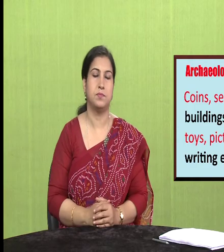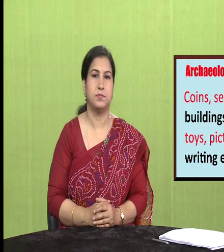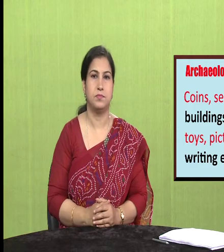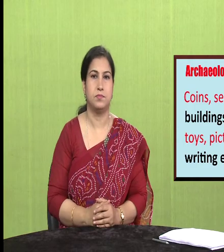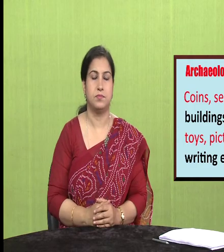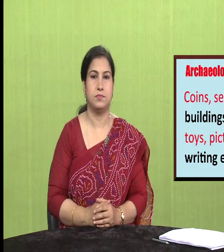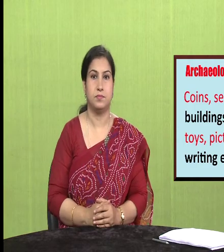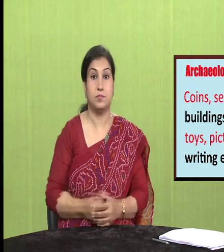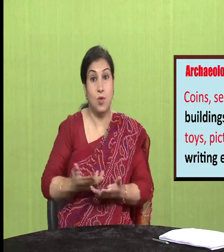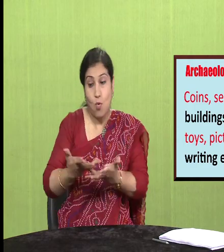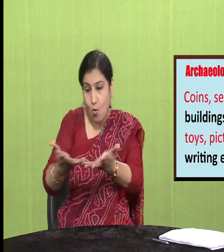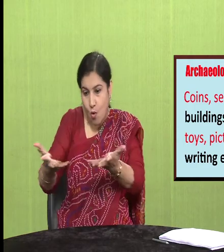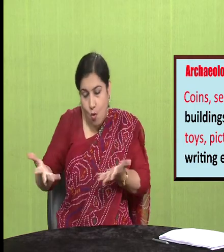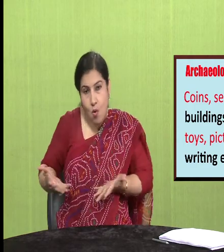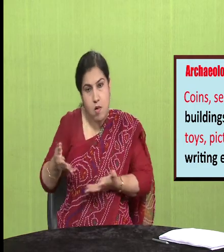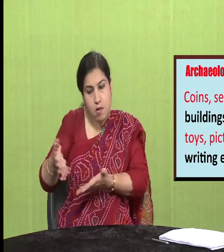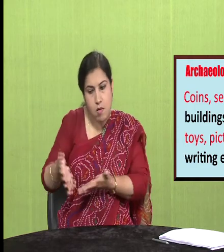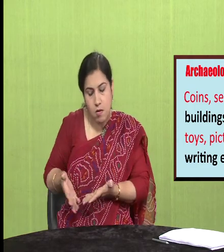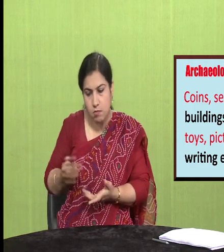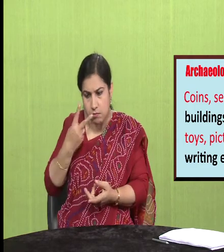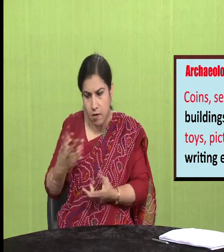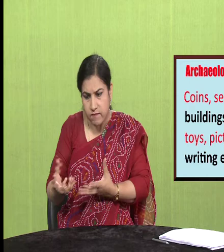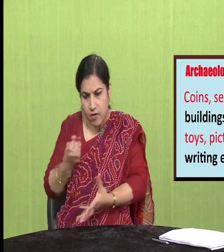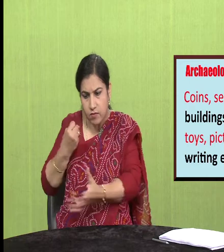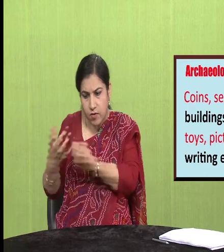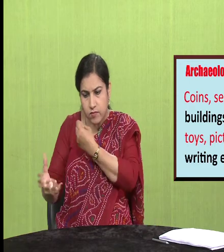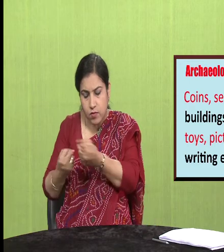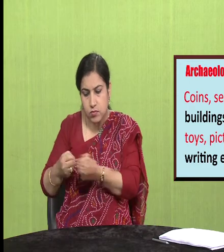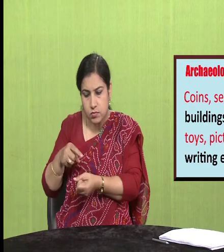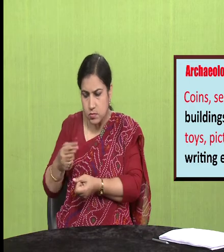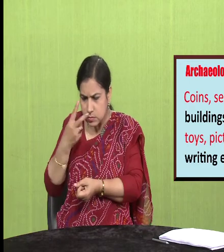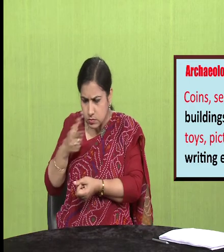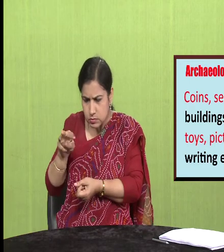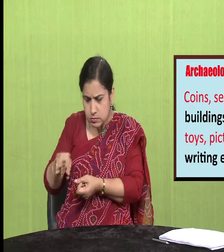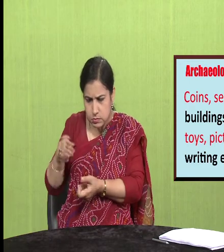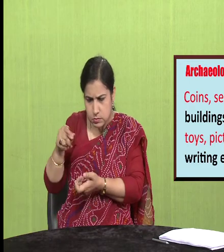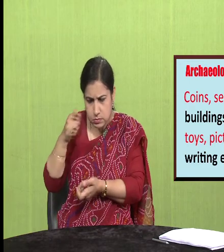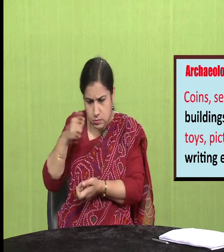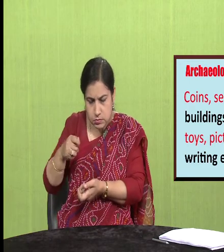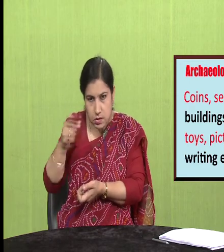All these items help us in understanding about the incidents that happened during the past.